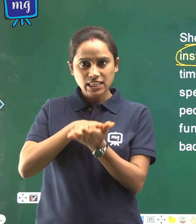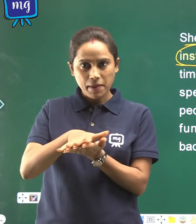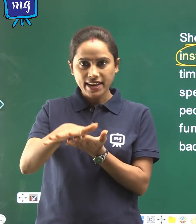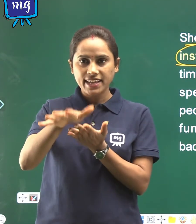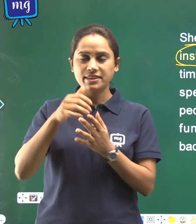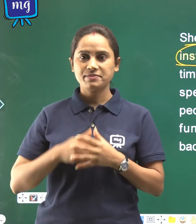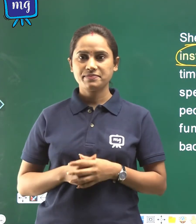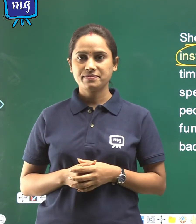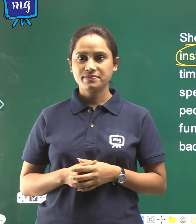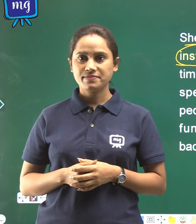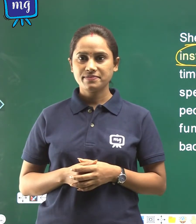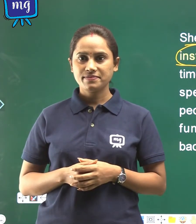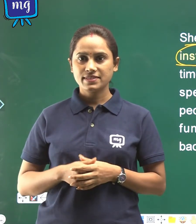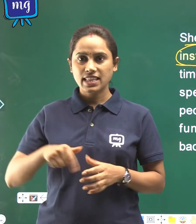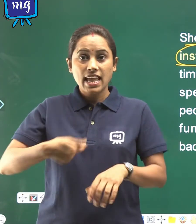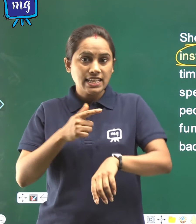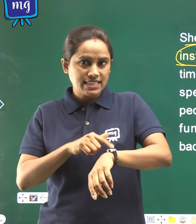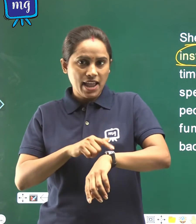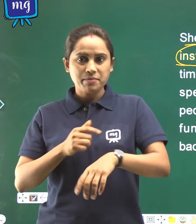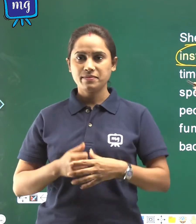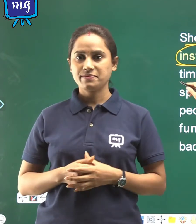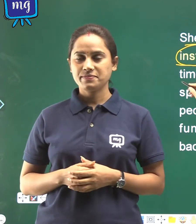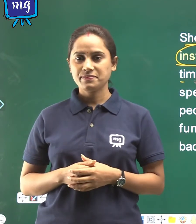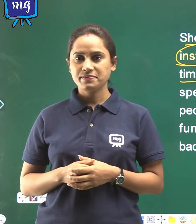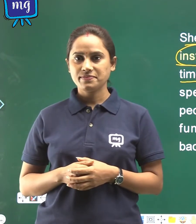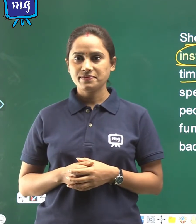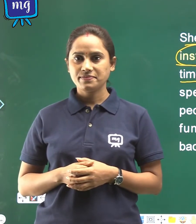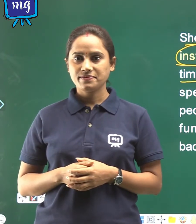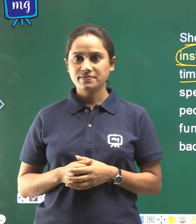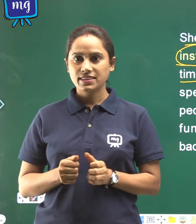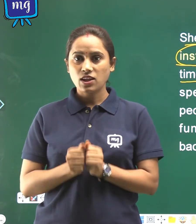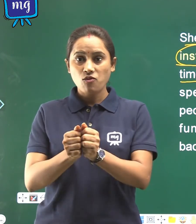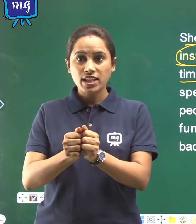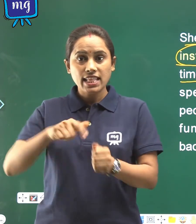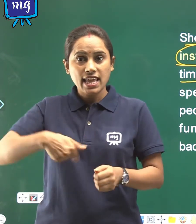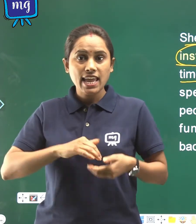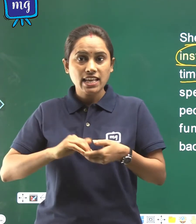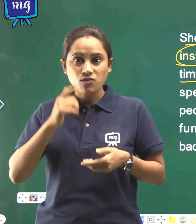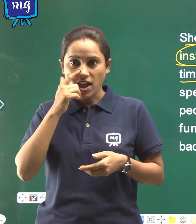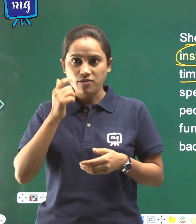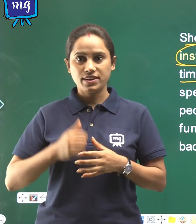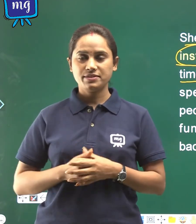spending his time with his wife,